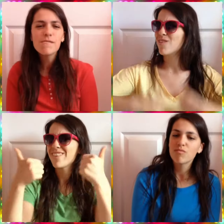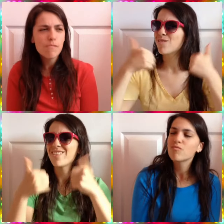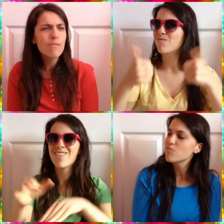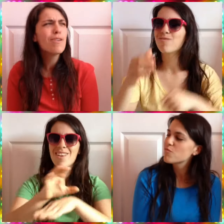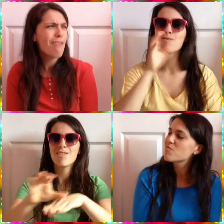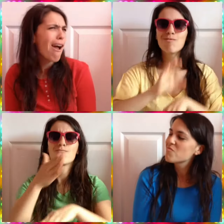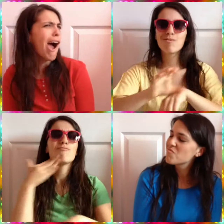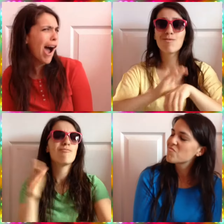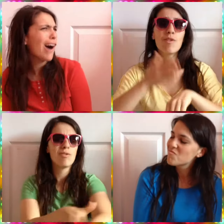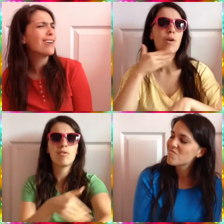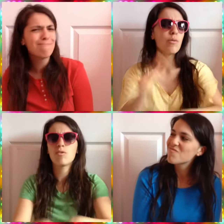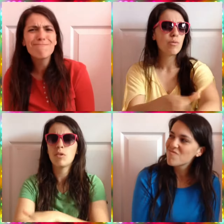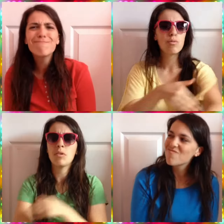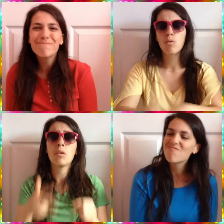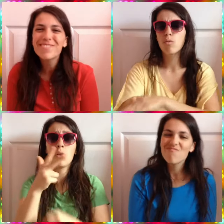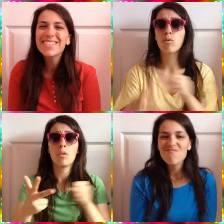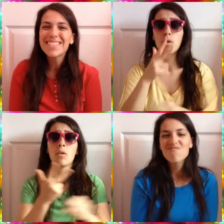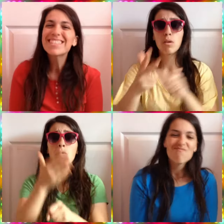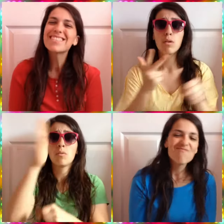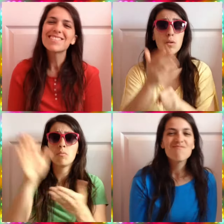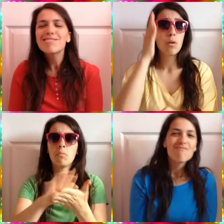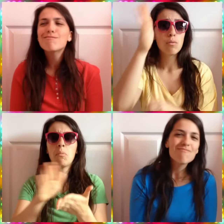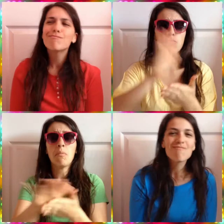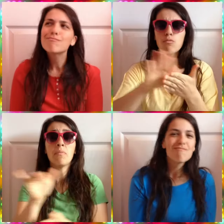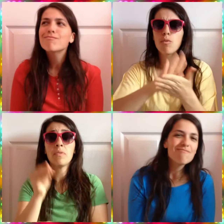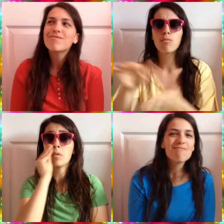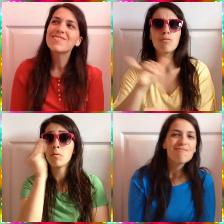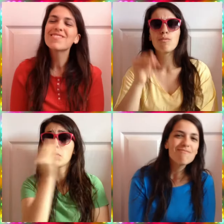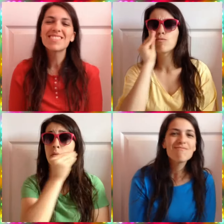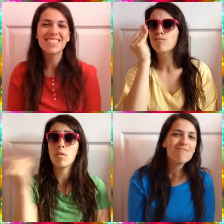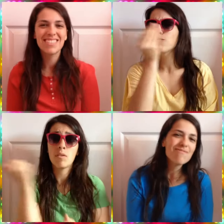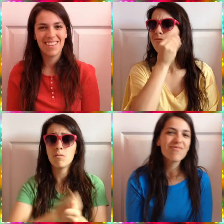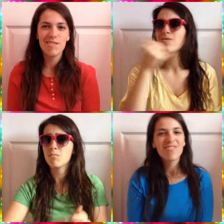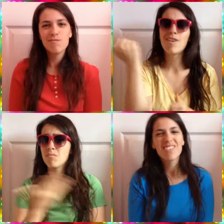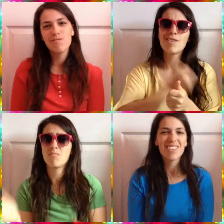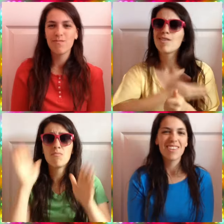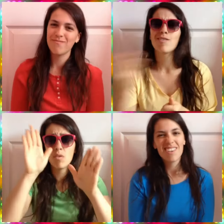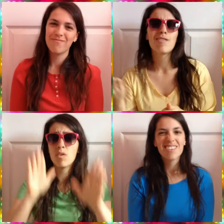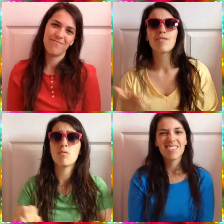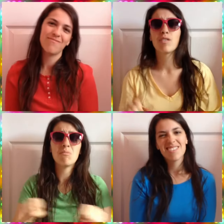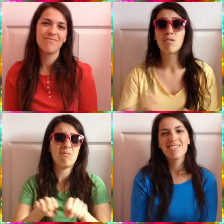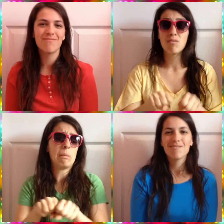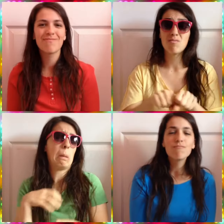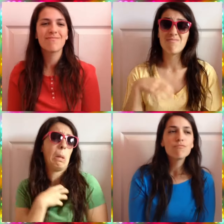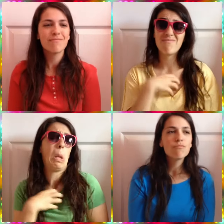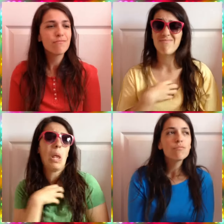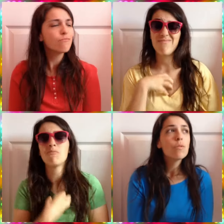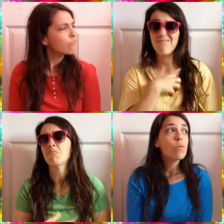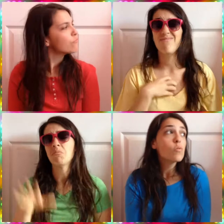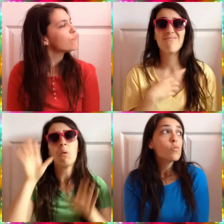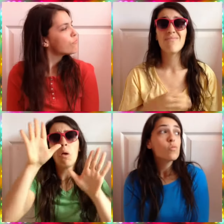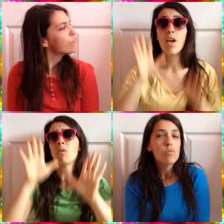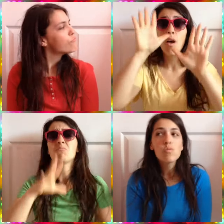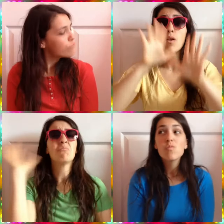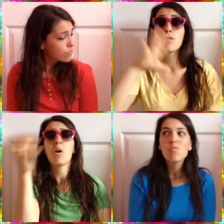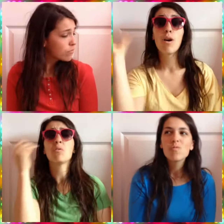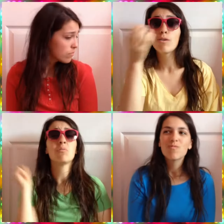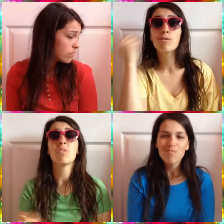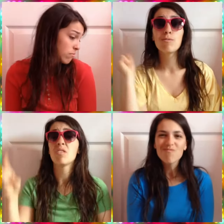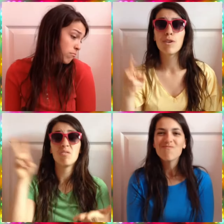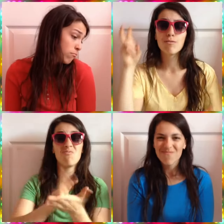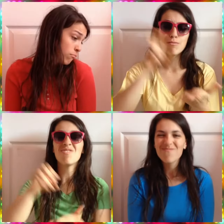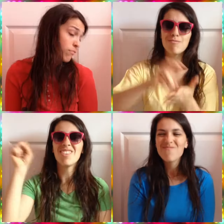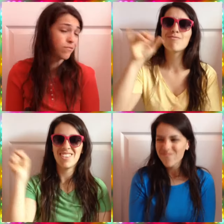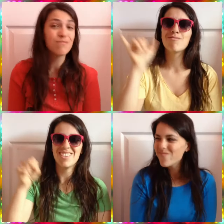blossom and an awesome blossom Keep my body in trouble, frost is Three years later, I shift the frost is Smell it like a blossom, everything is awesome Get from my cat, you're found food